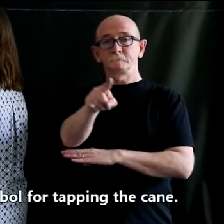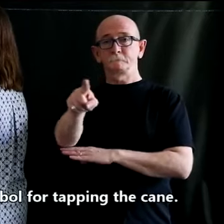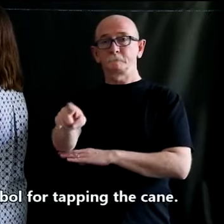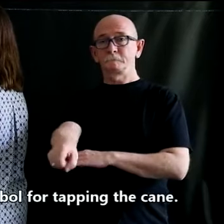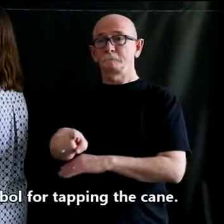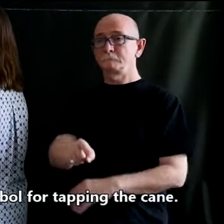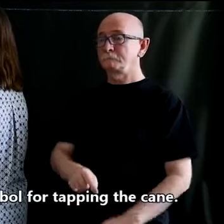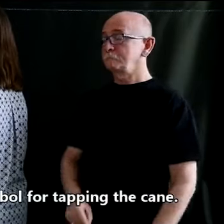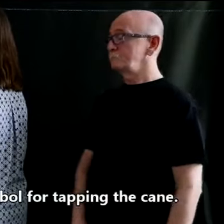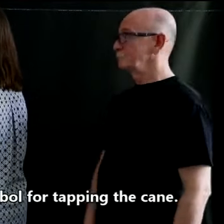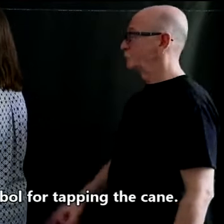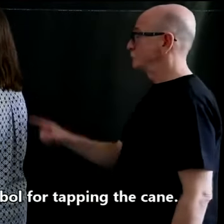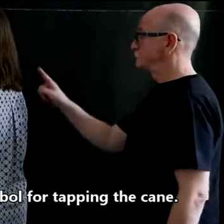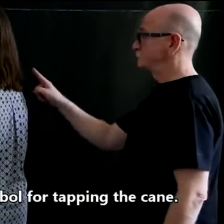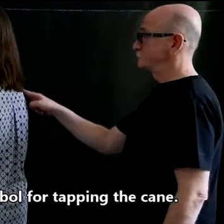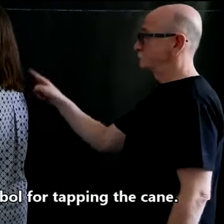and the haptic symbol for tapping the cane.